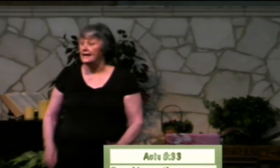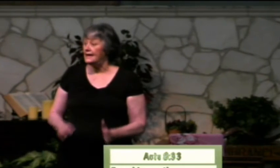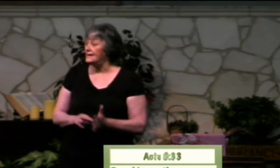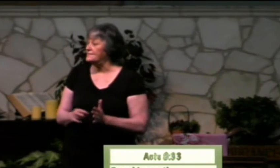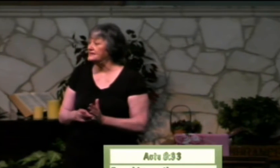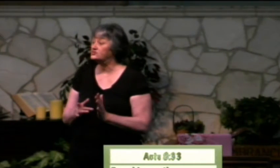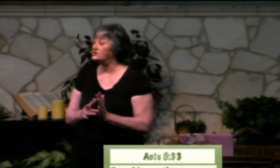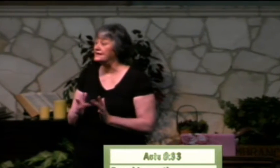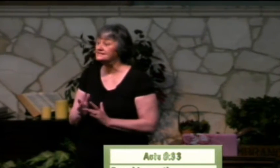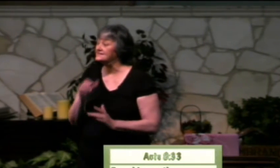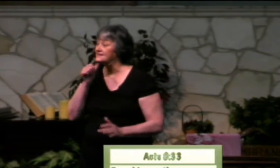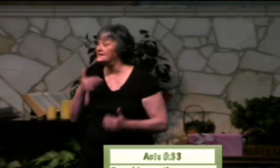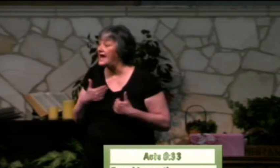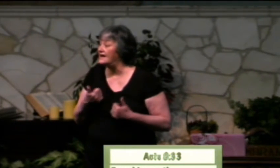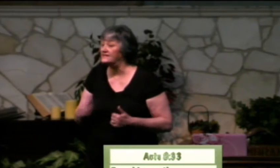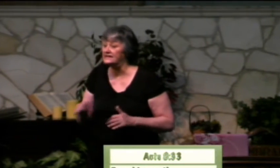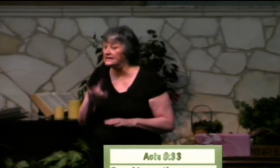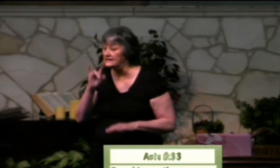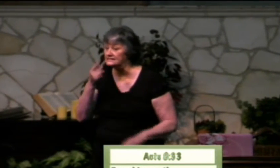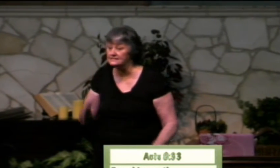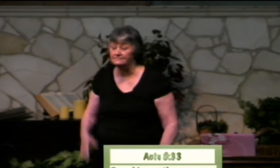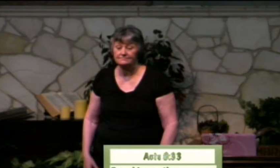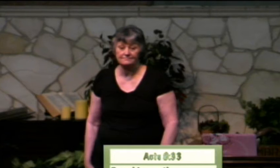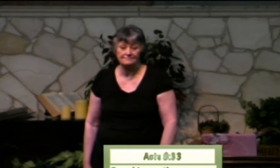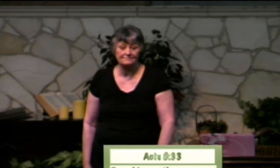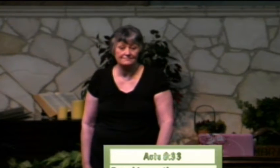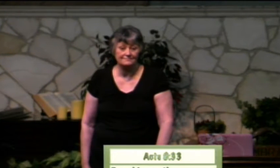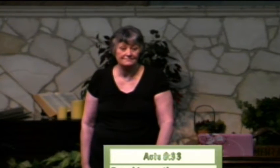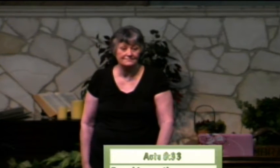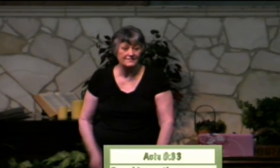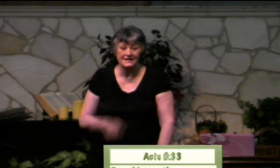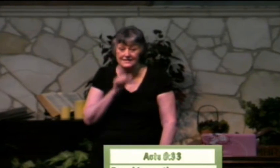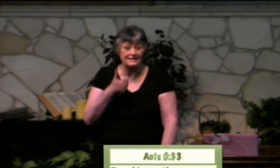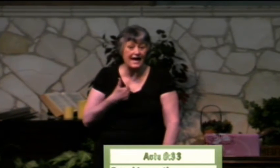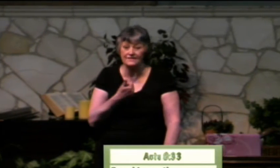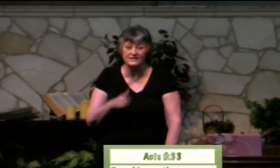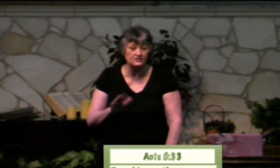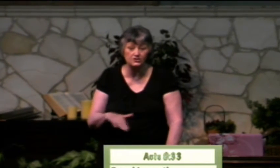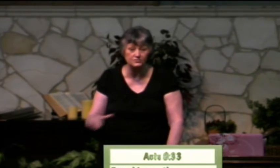It means Jesus didn't have any kids. He didn't have any children.